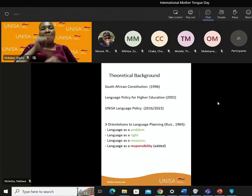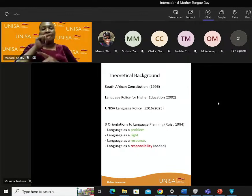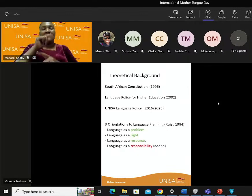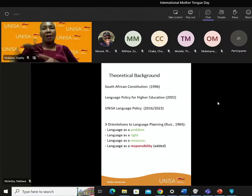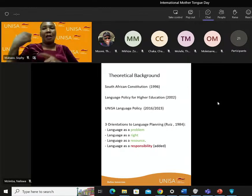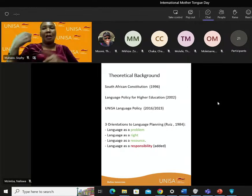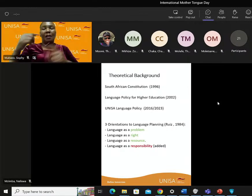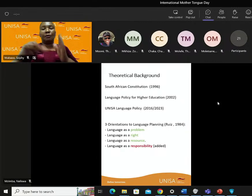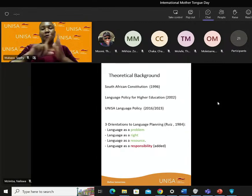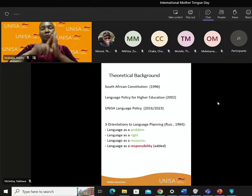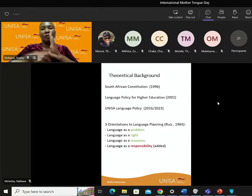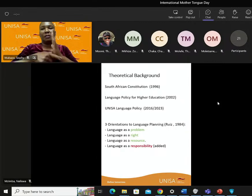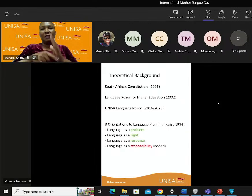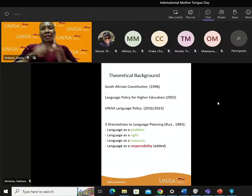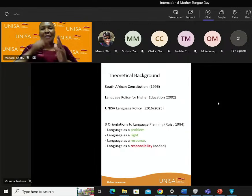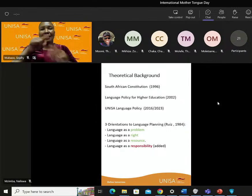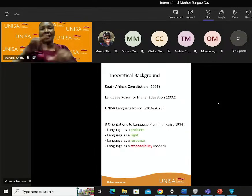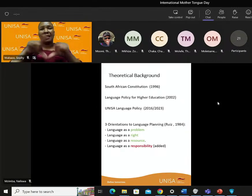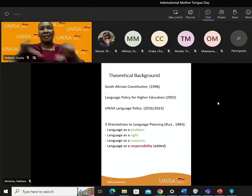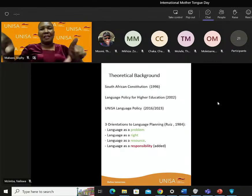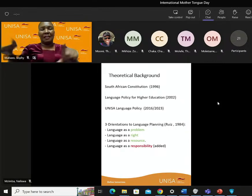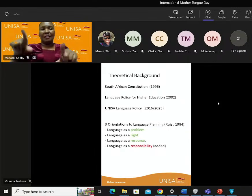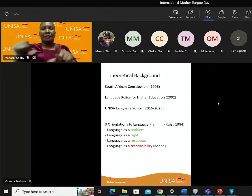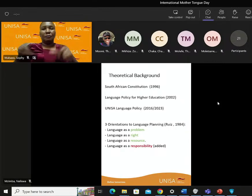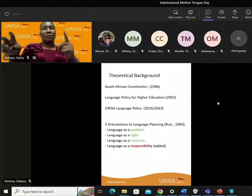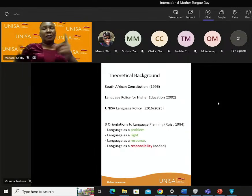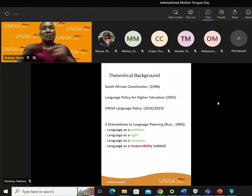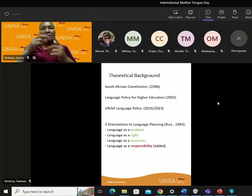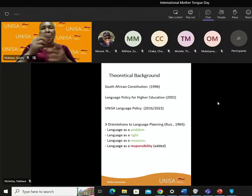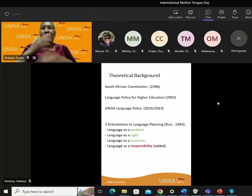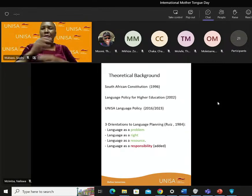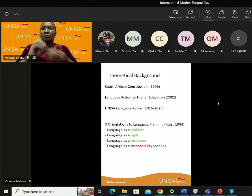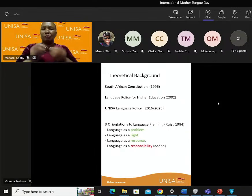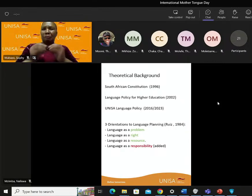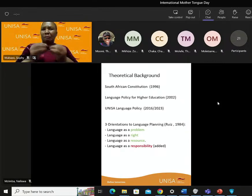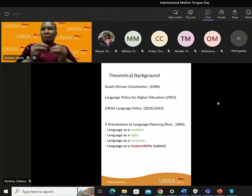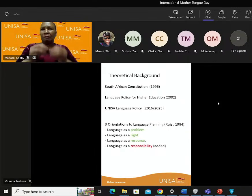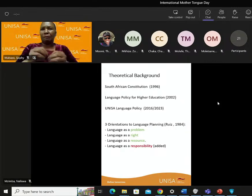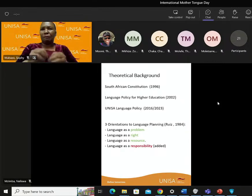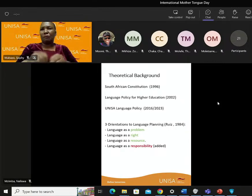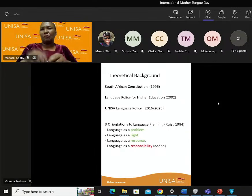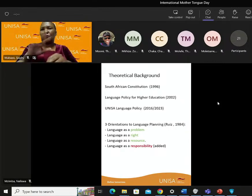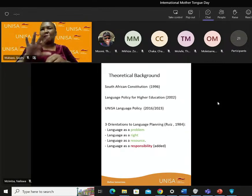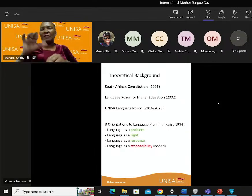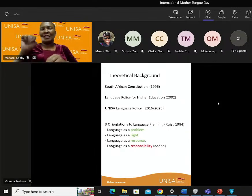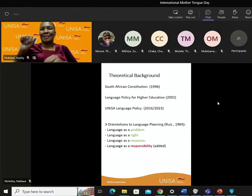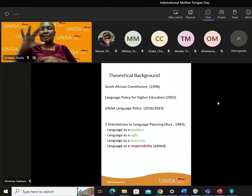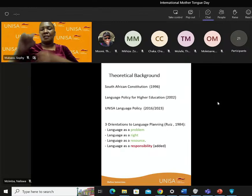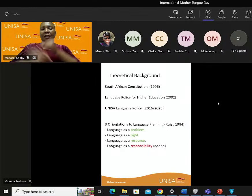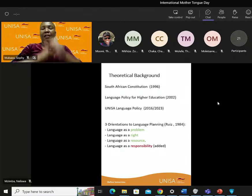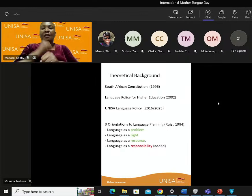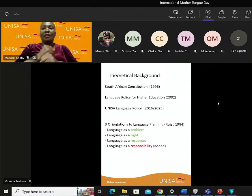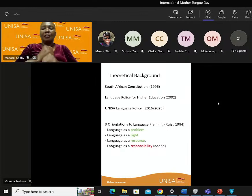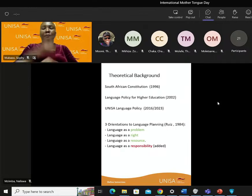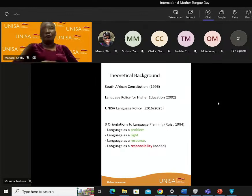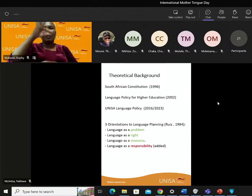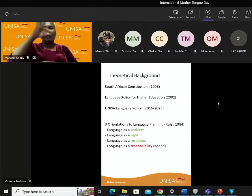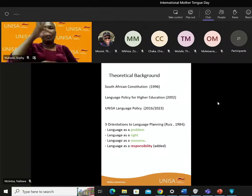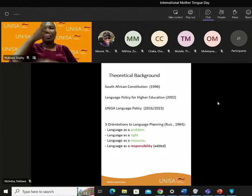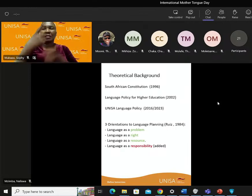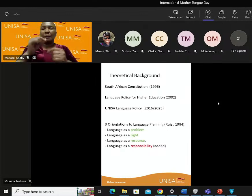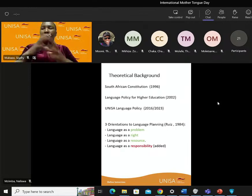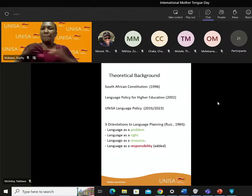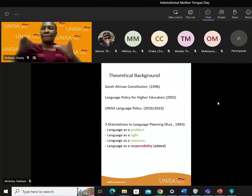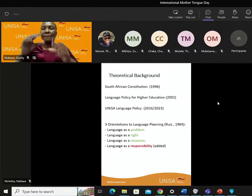be revised within 5 years, 5 or 6 years. Prof, you've done great work. So this is one of the projects